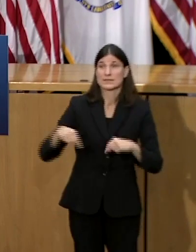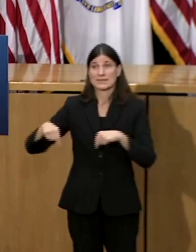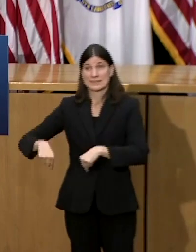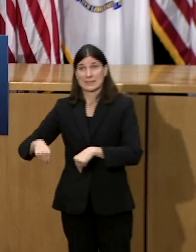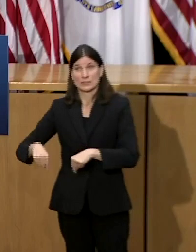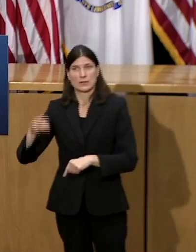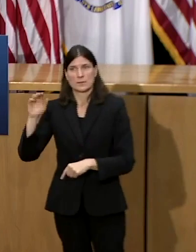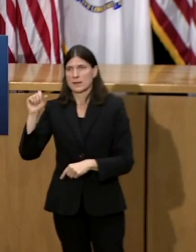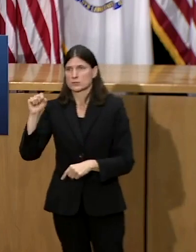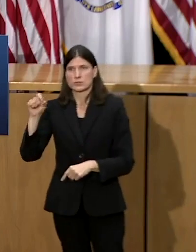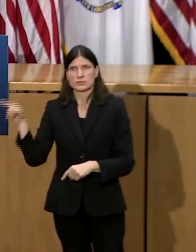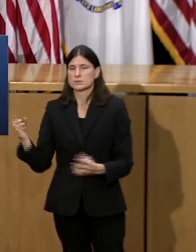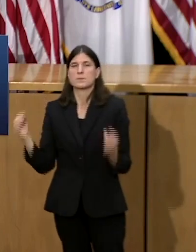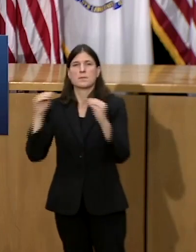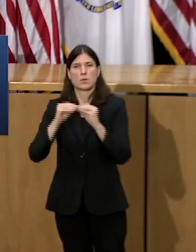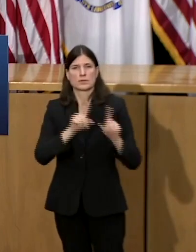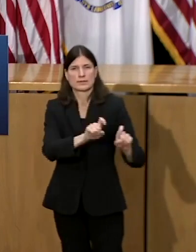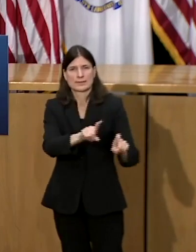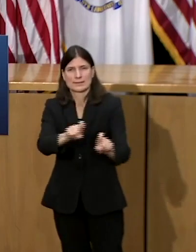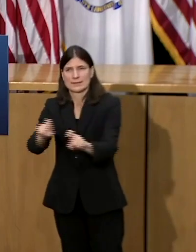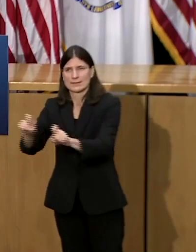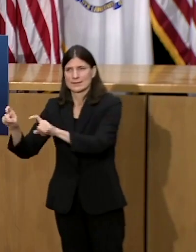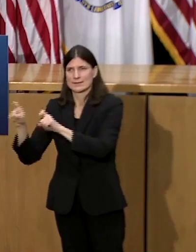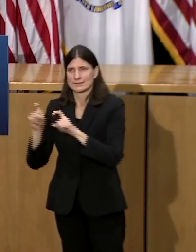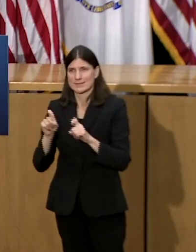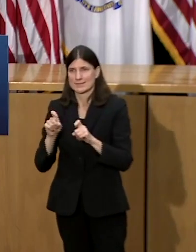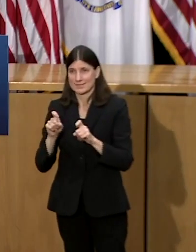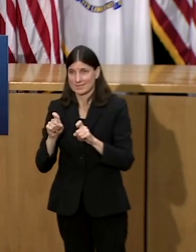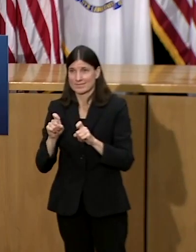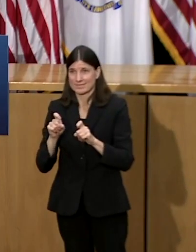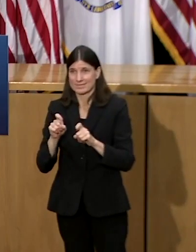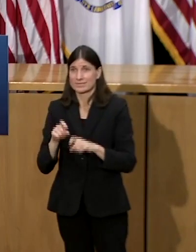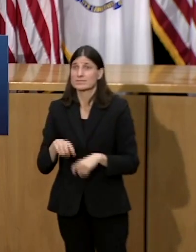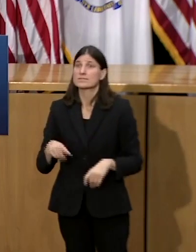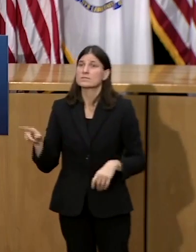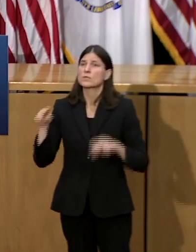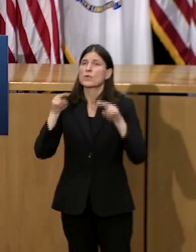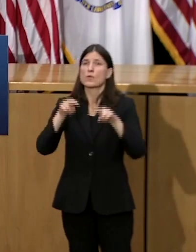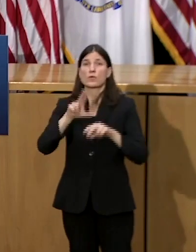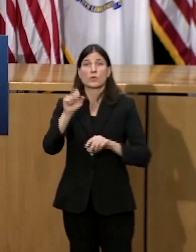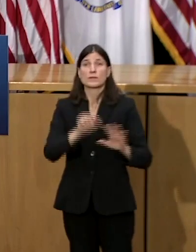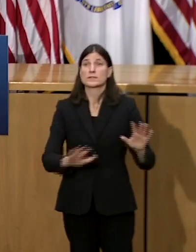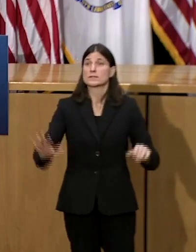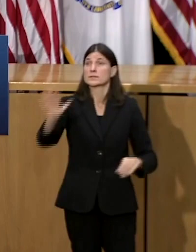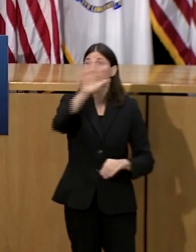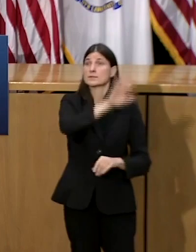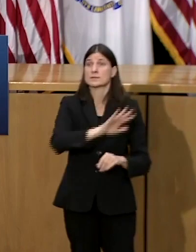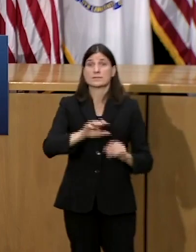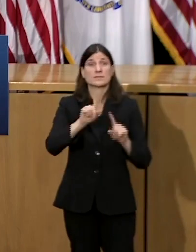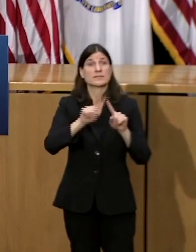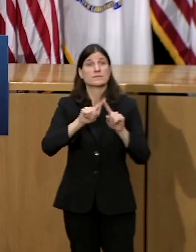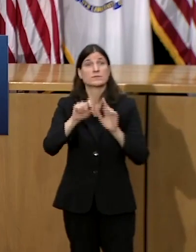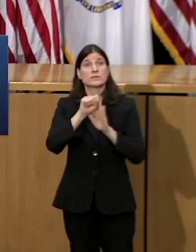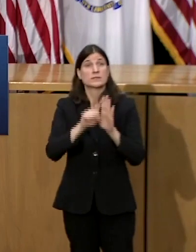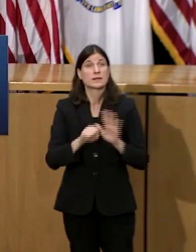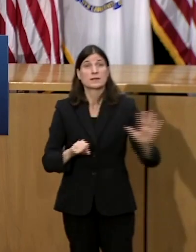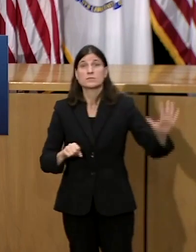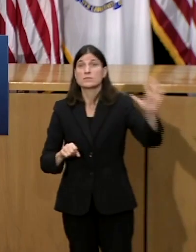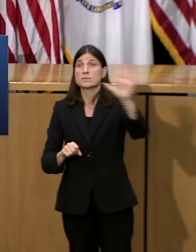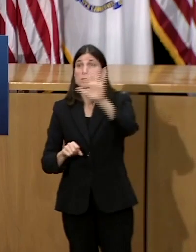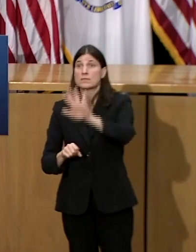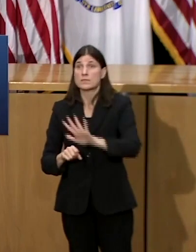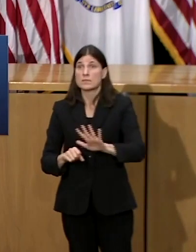per 100,000 that we have, and if you look at us nationally, we're testing at about half of what a lot of these scoreboards think we should be testing